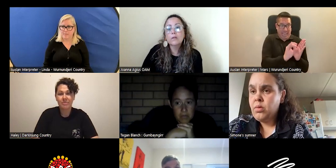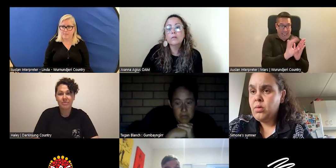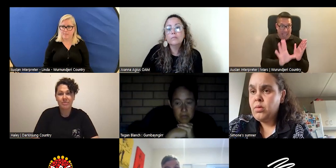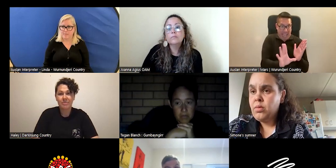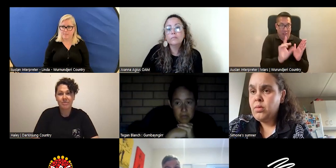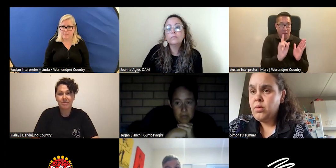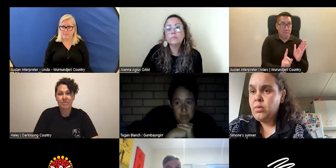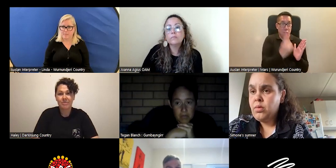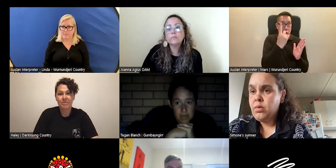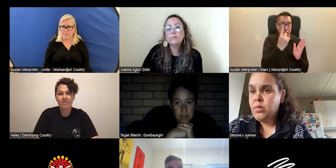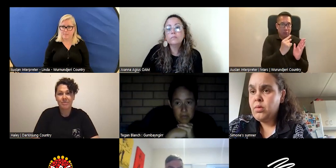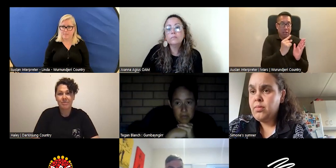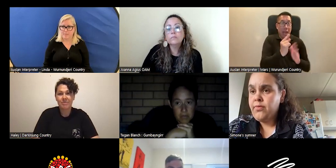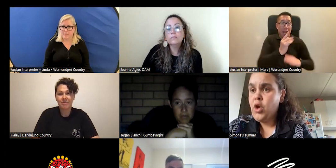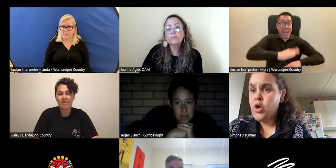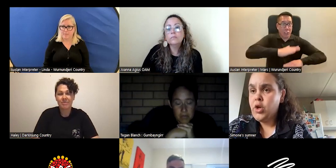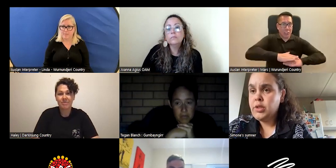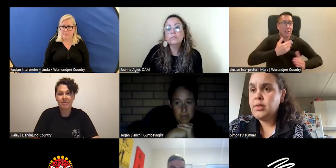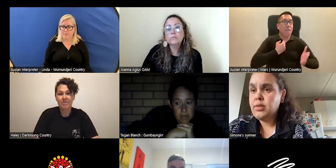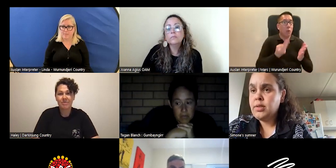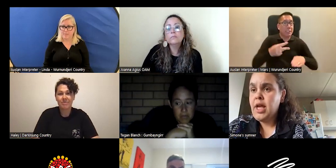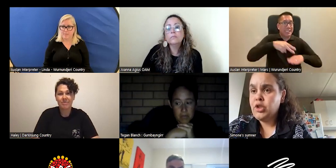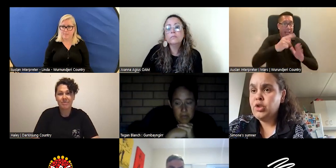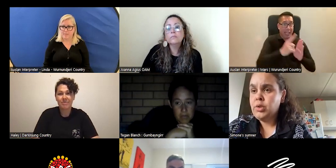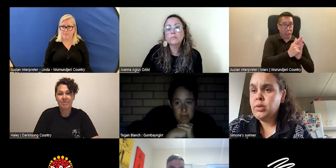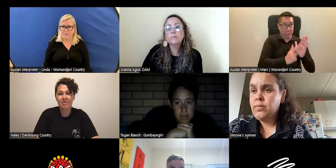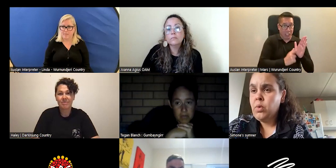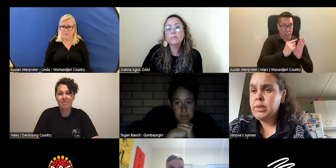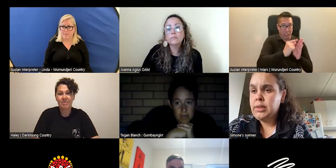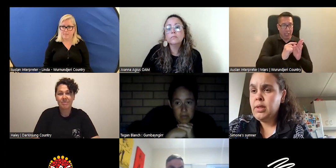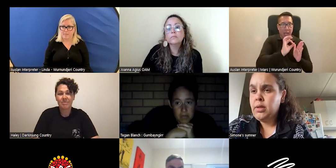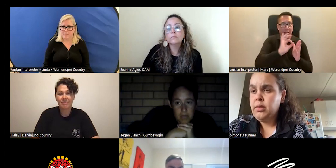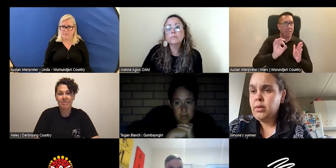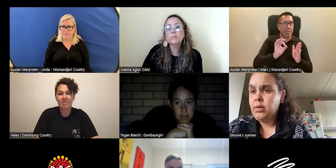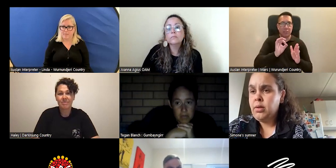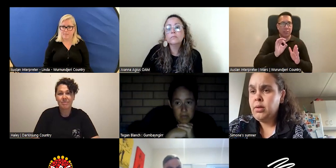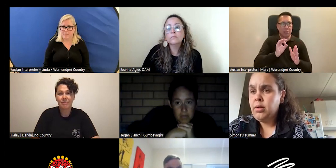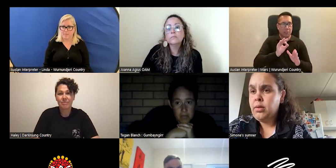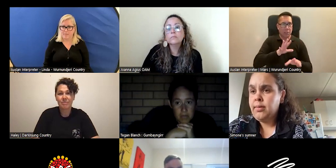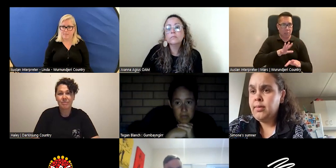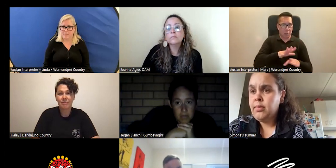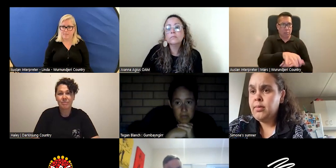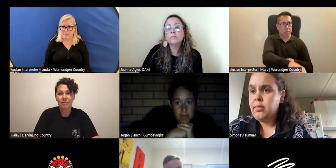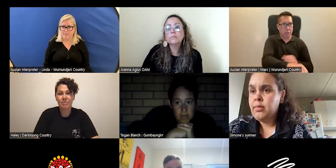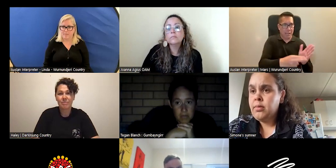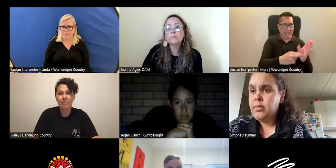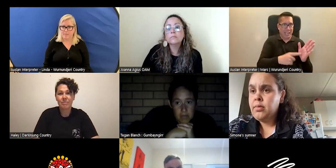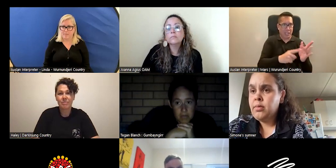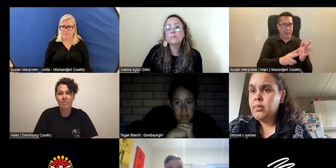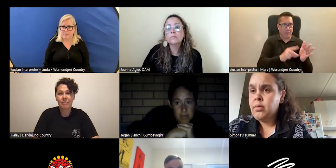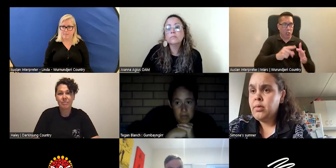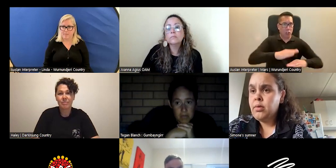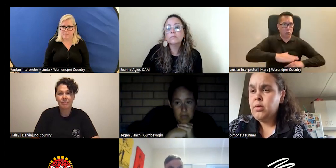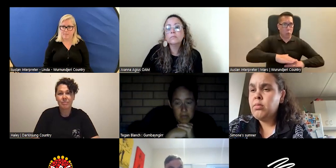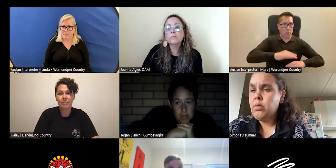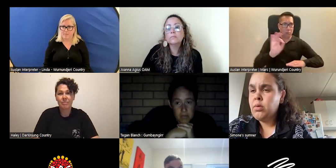First Nations voice legislation does not impede or intend to impede on native title legislation. So